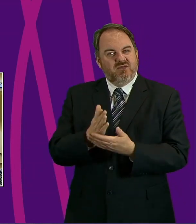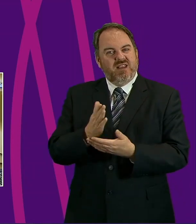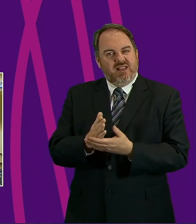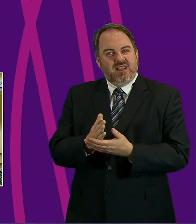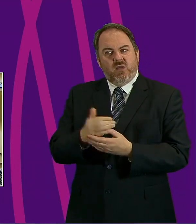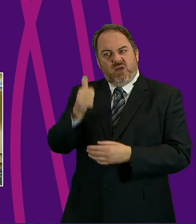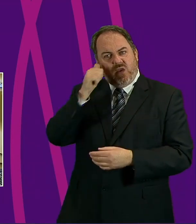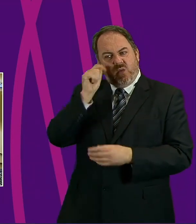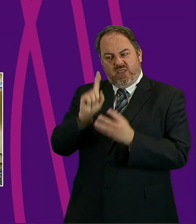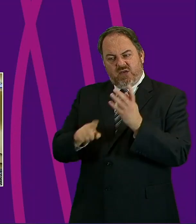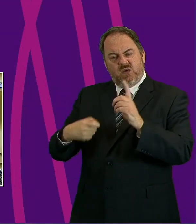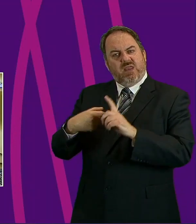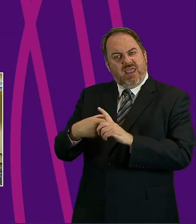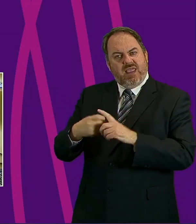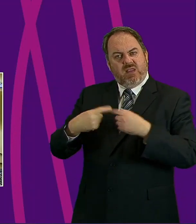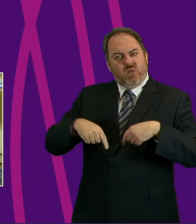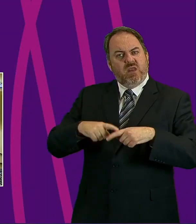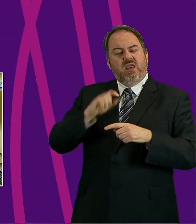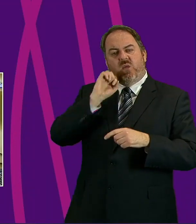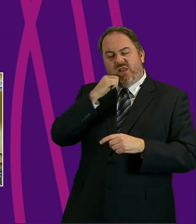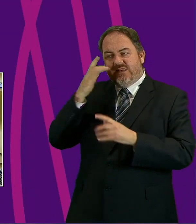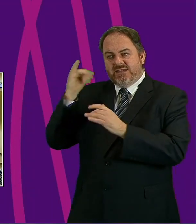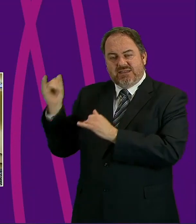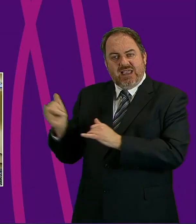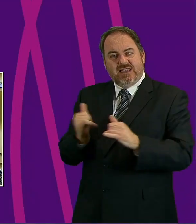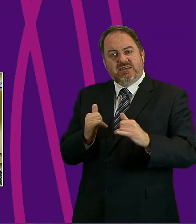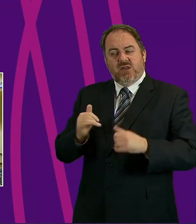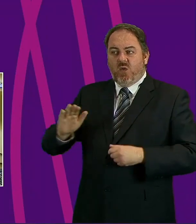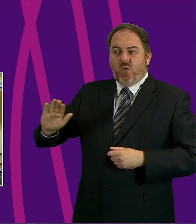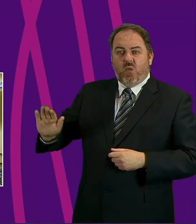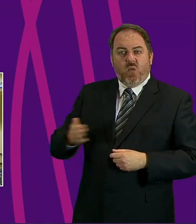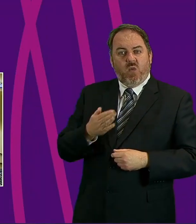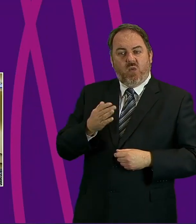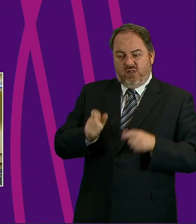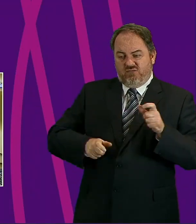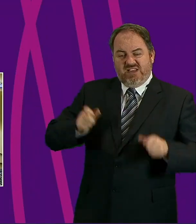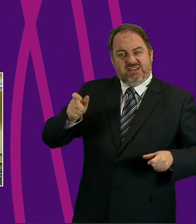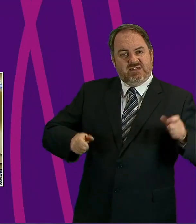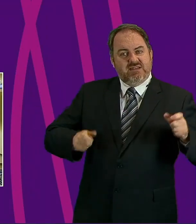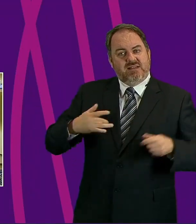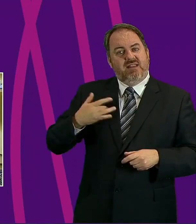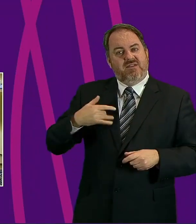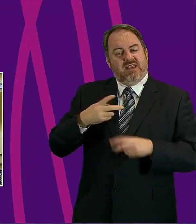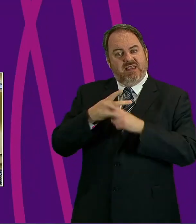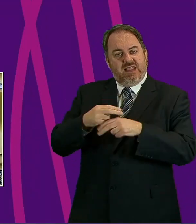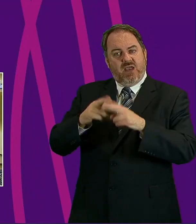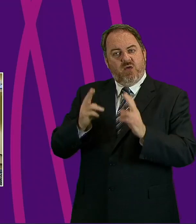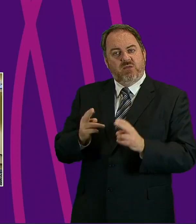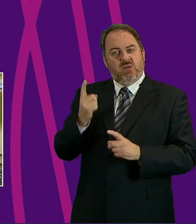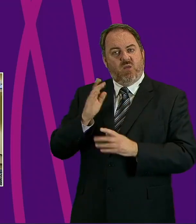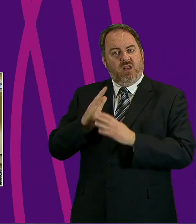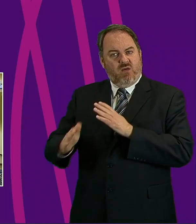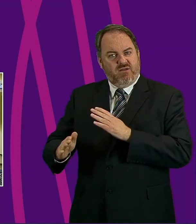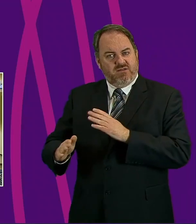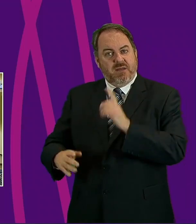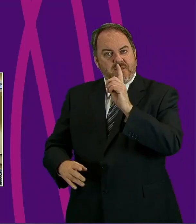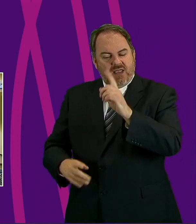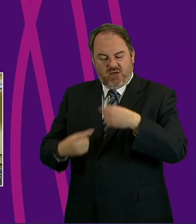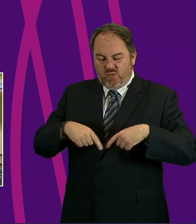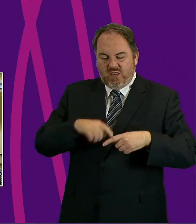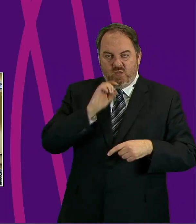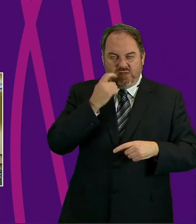UK, the commitments to test all residents is a one-off test. With the staff that we will now test will be on an ongoing